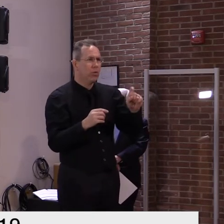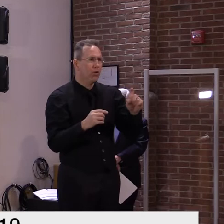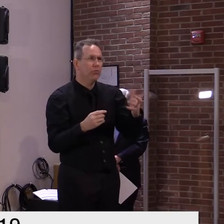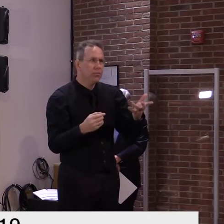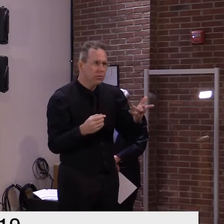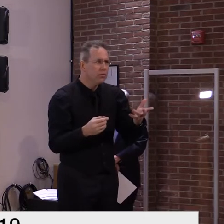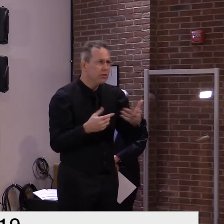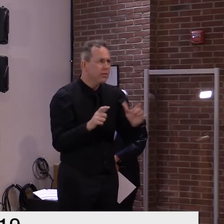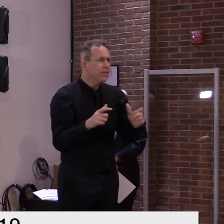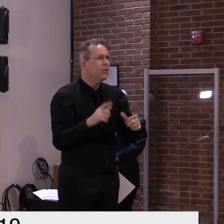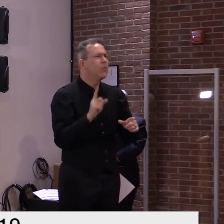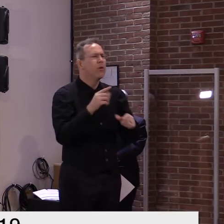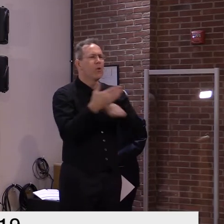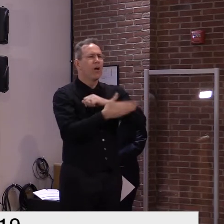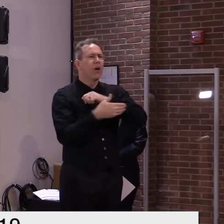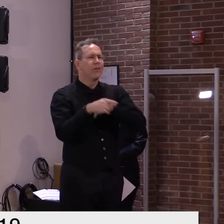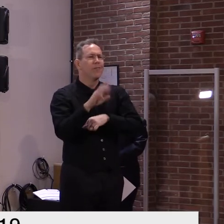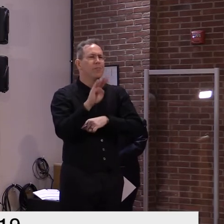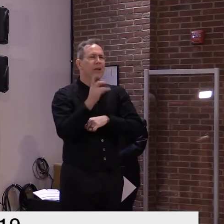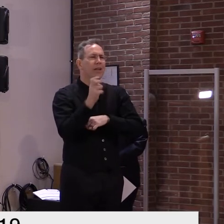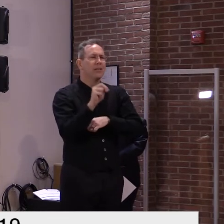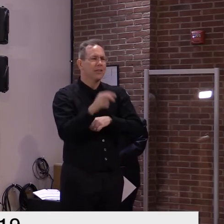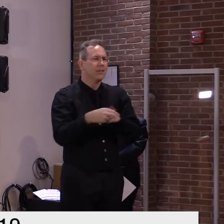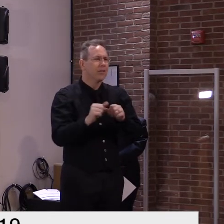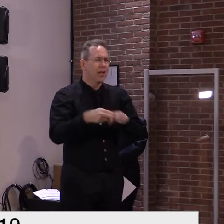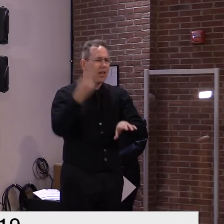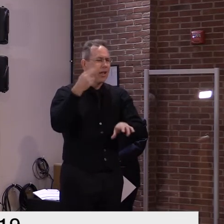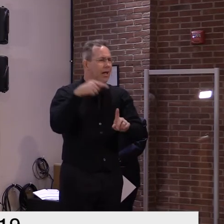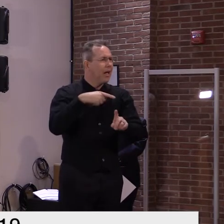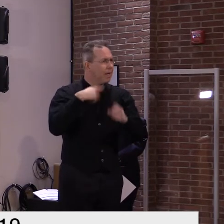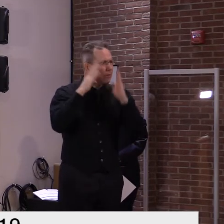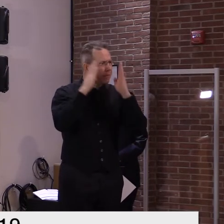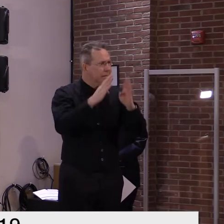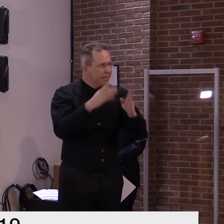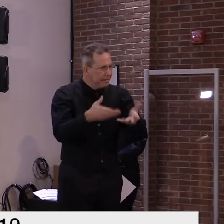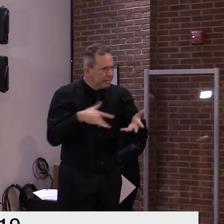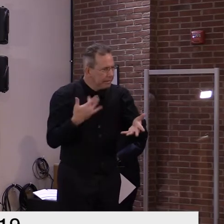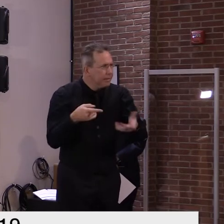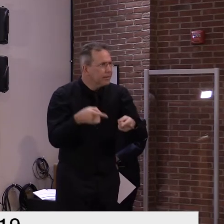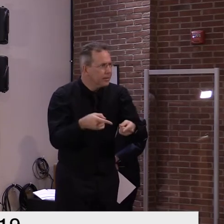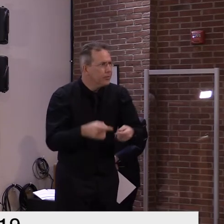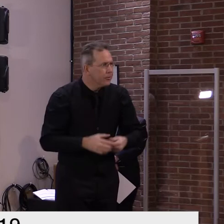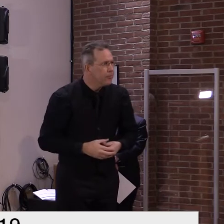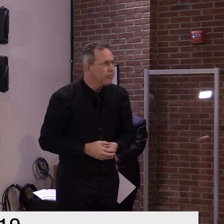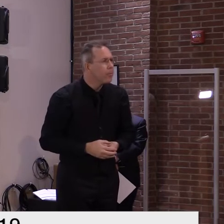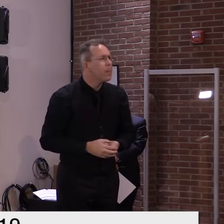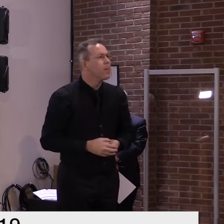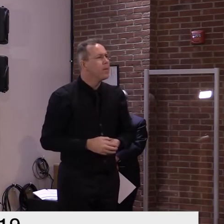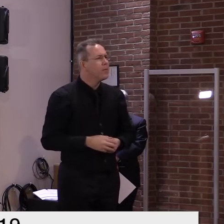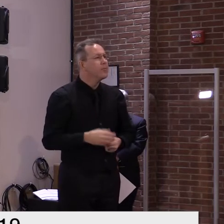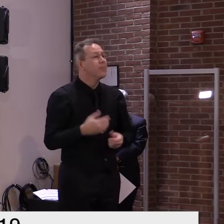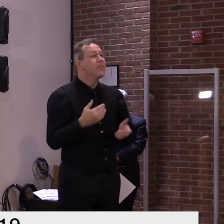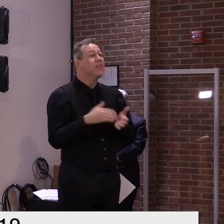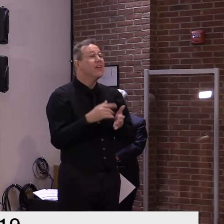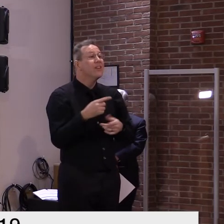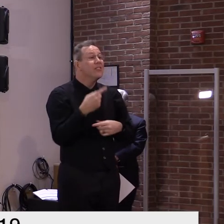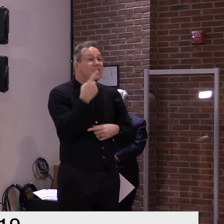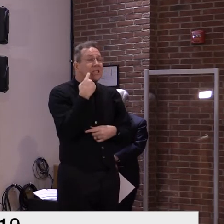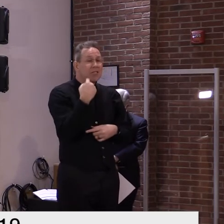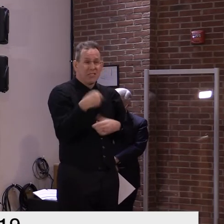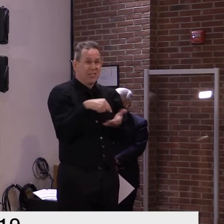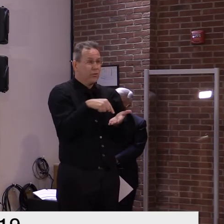a significant proportion. So, but again, we were seeing a slight downtick, which to me